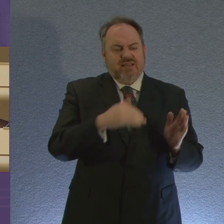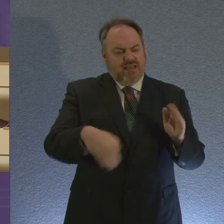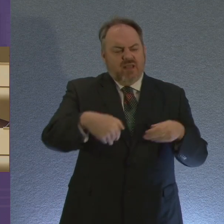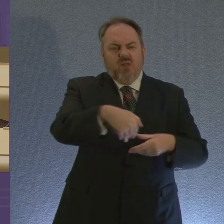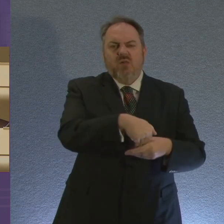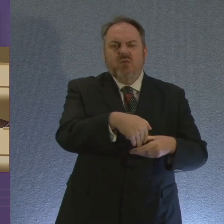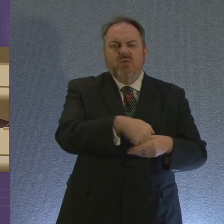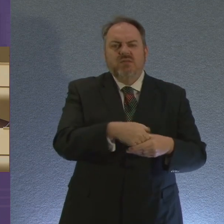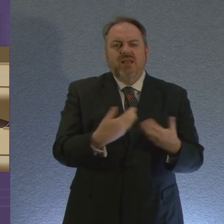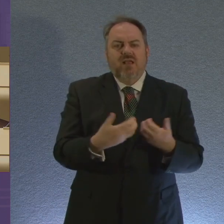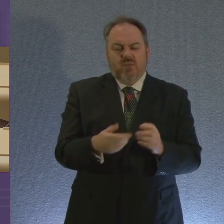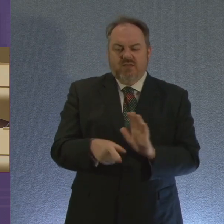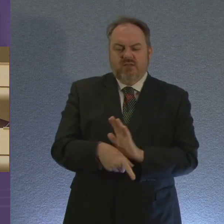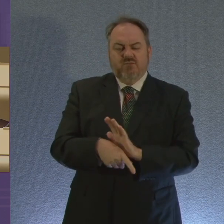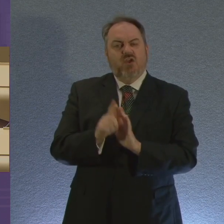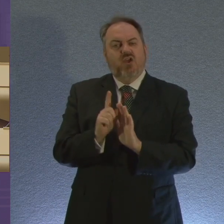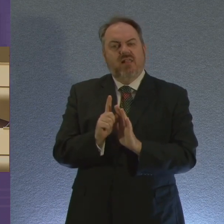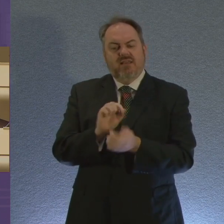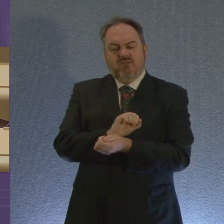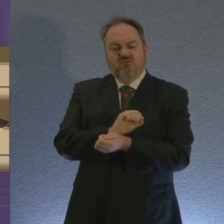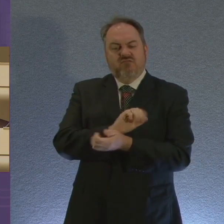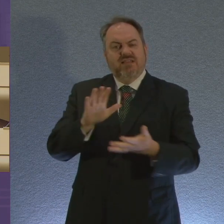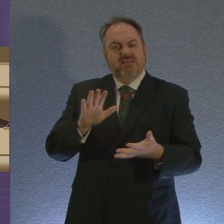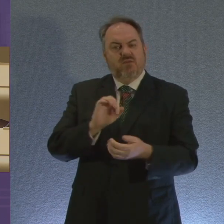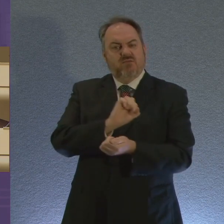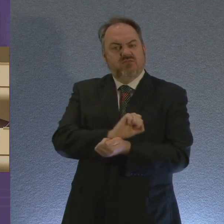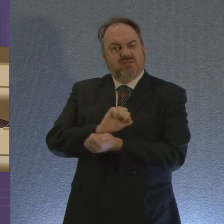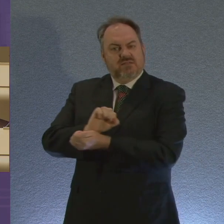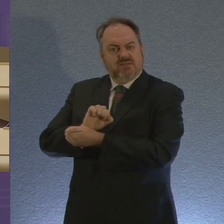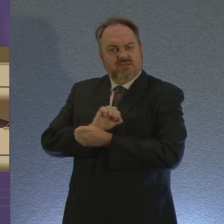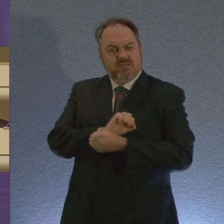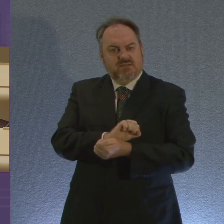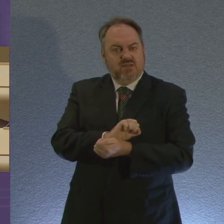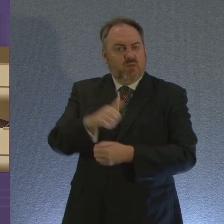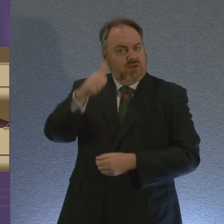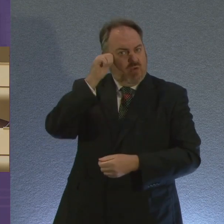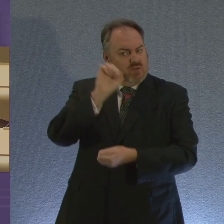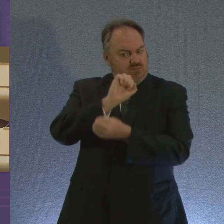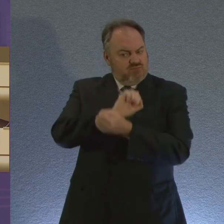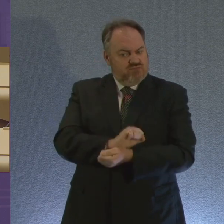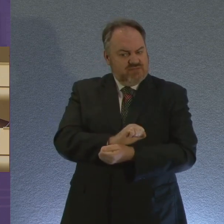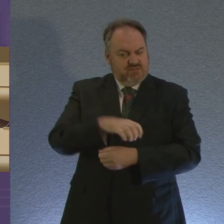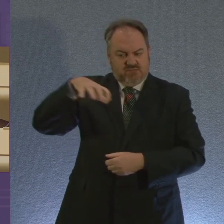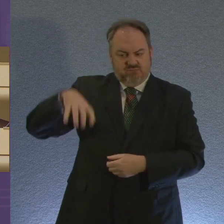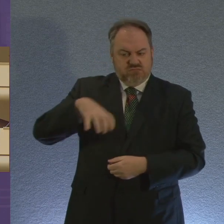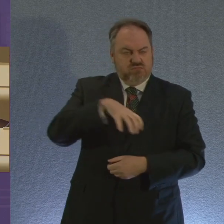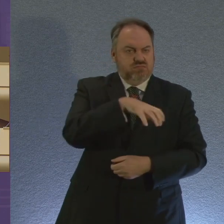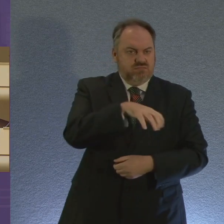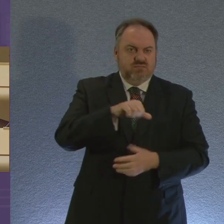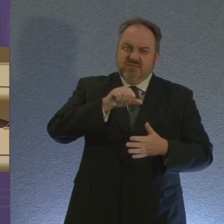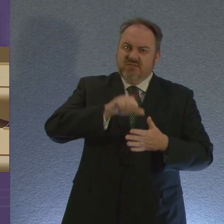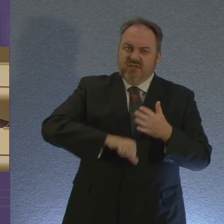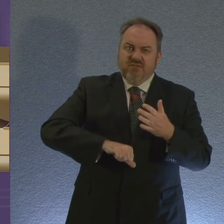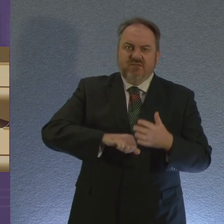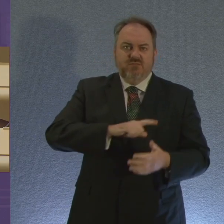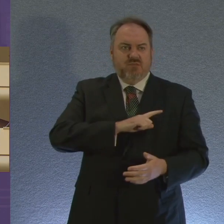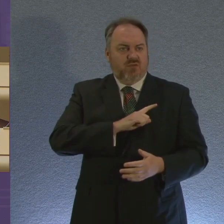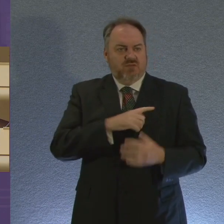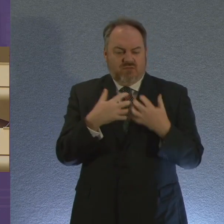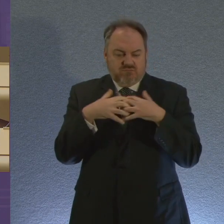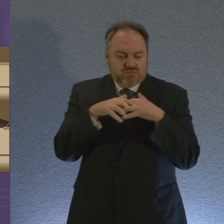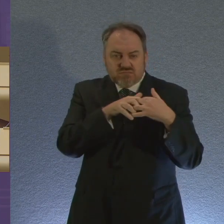the prison environment is a very challenging one. We spoke many times in the Chamber about the